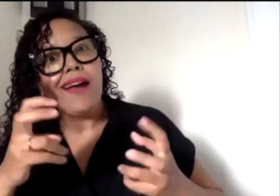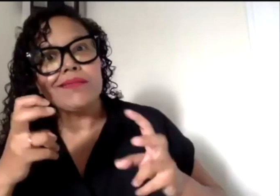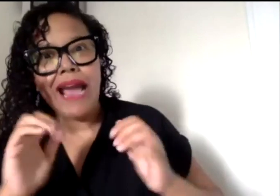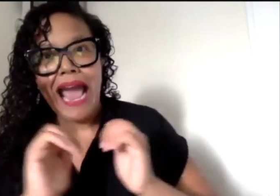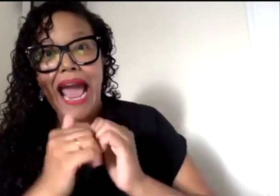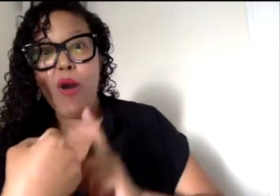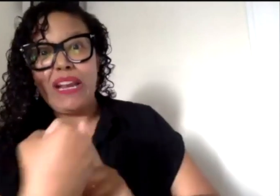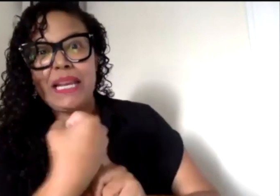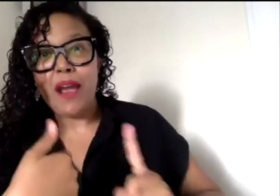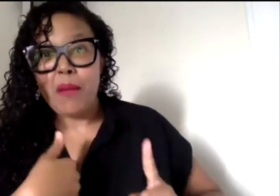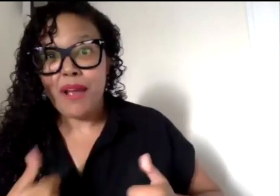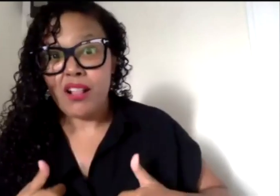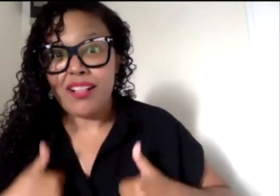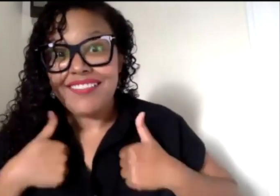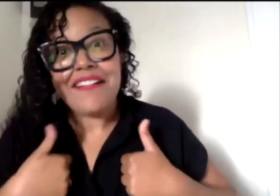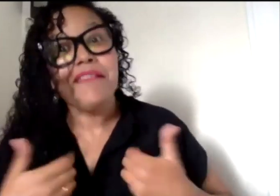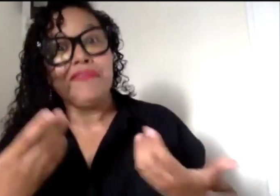all. And